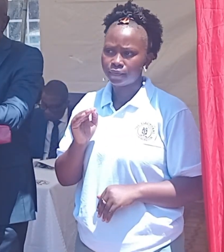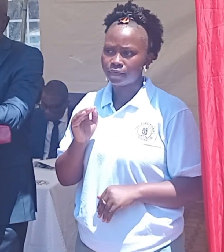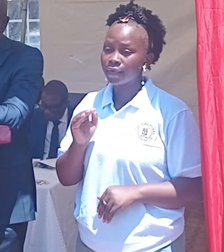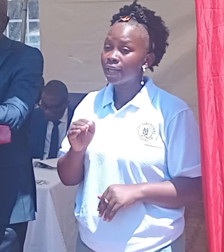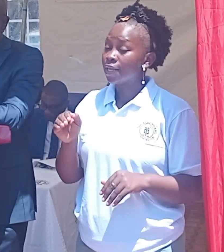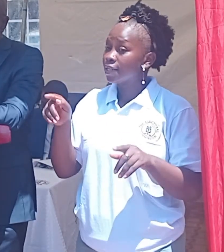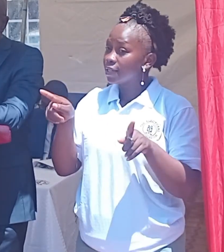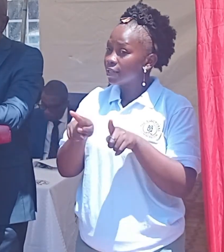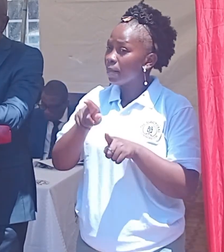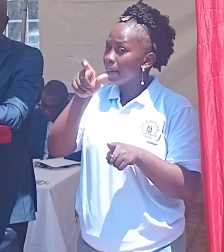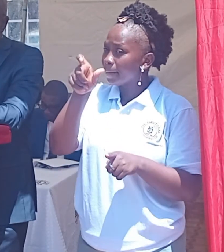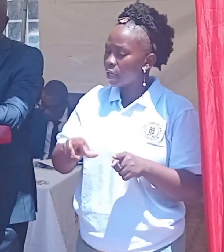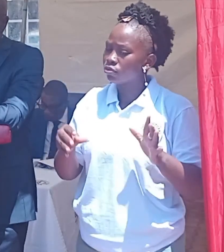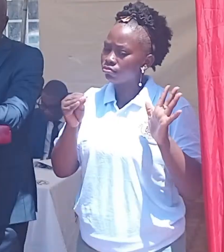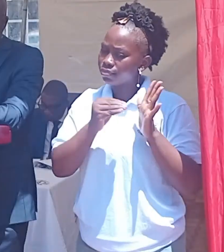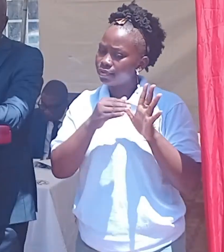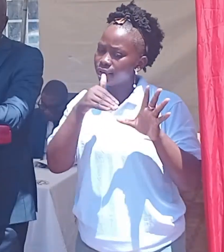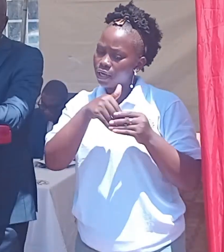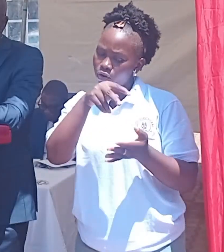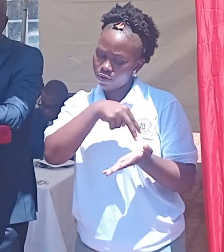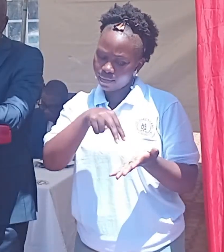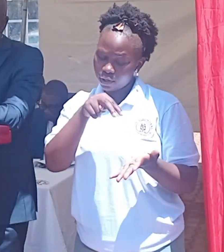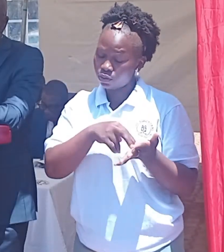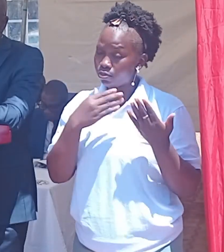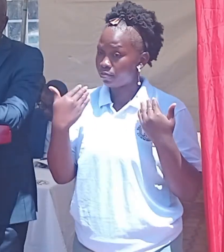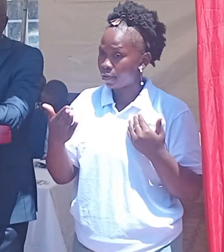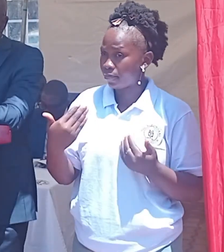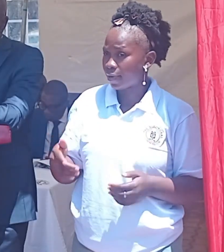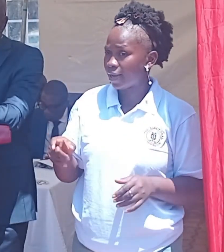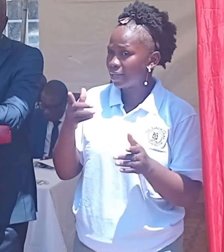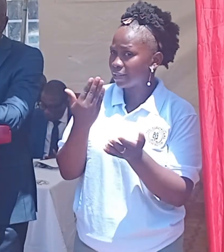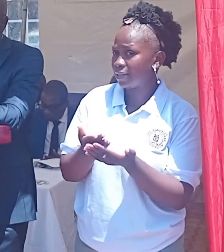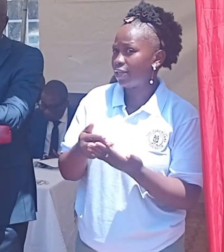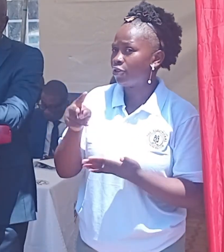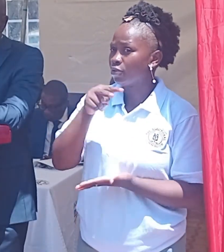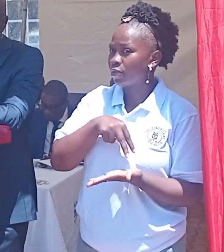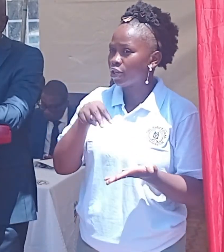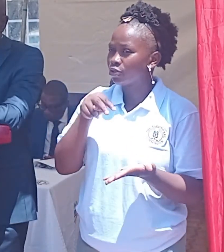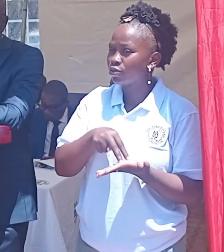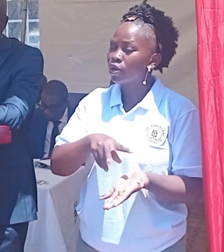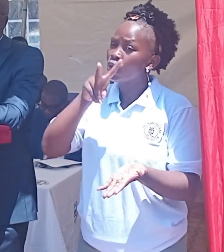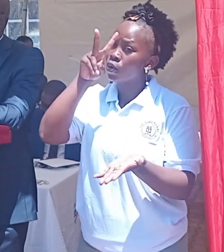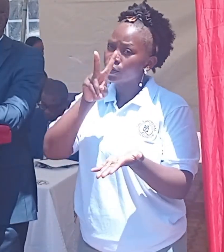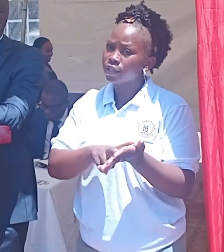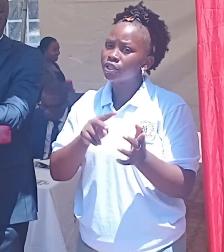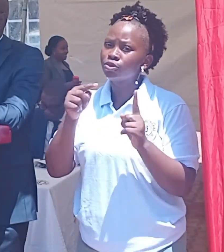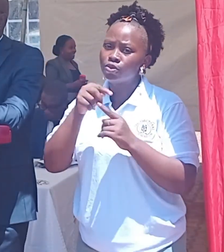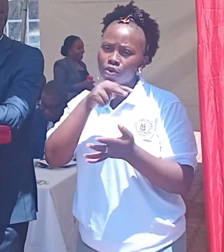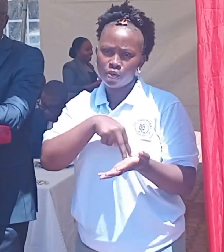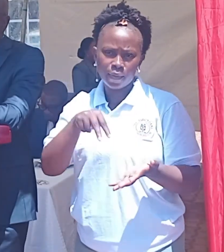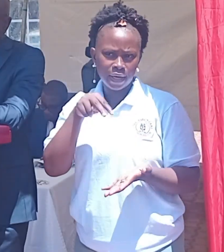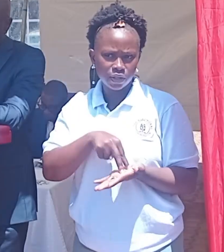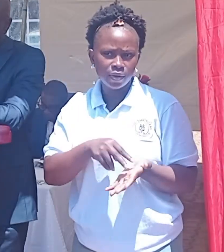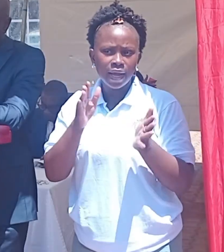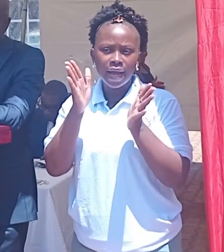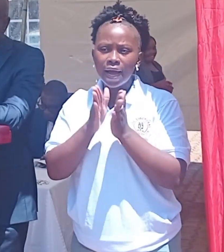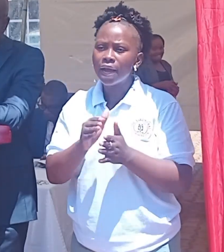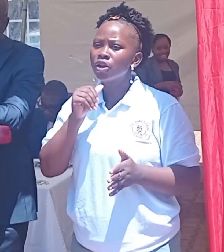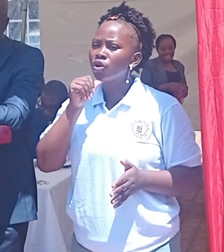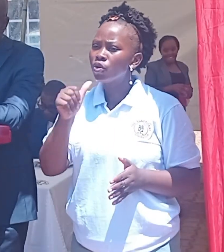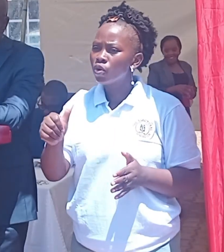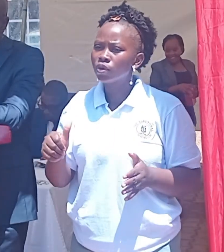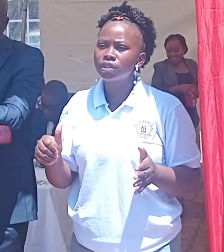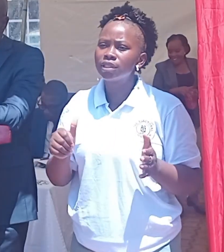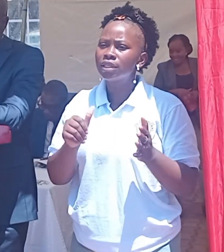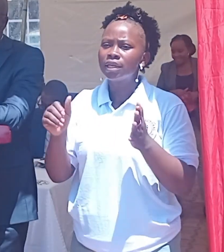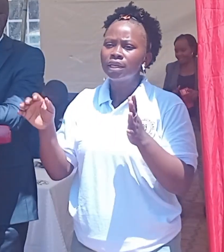And the person named in the nomination paper as seeking nomination consents to the nomination and is not